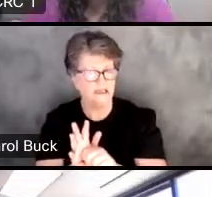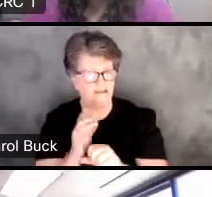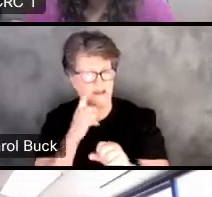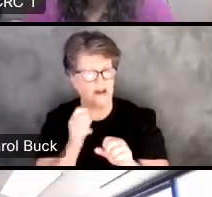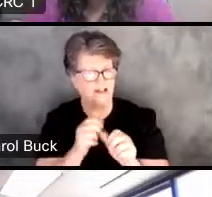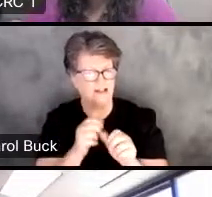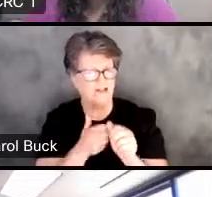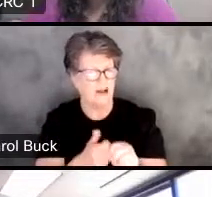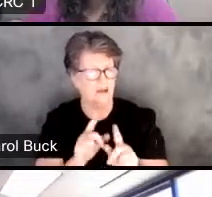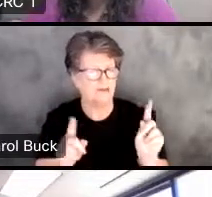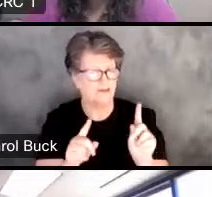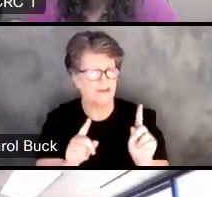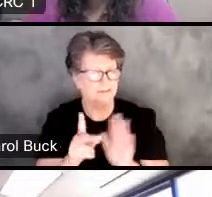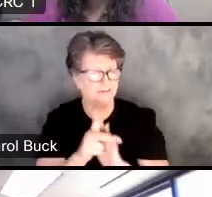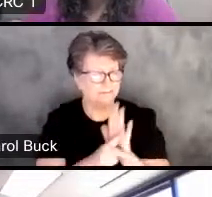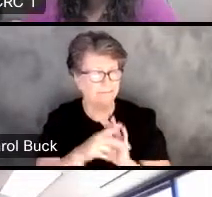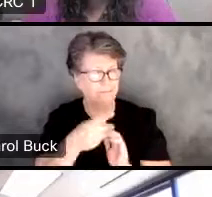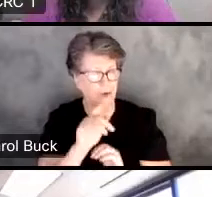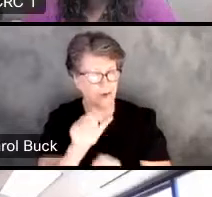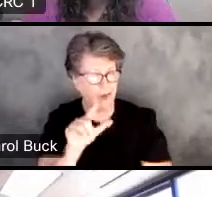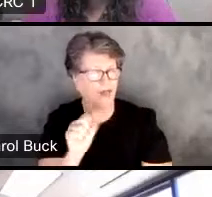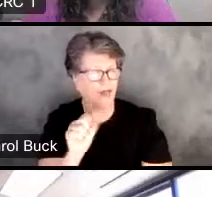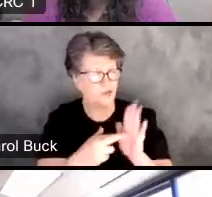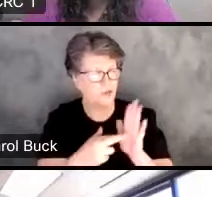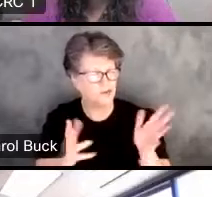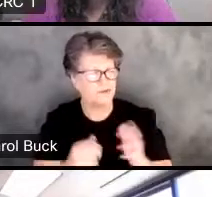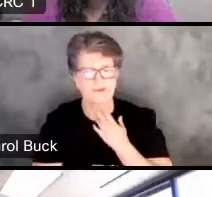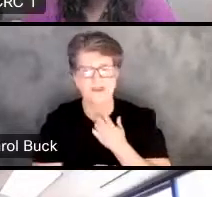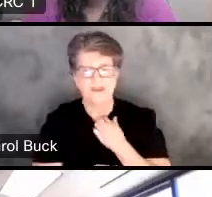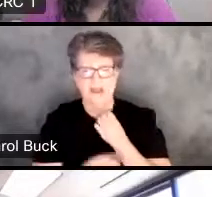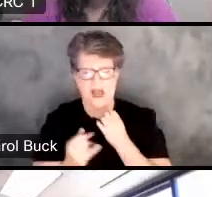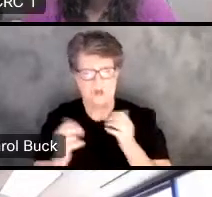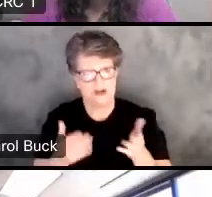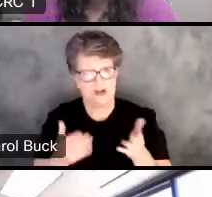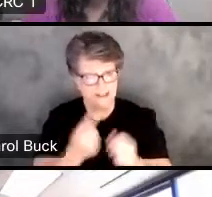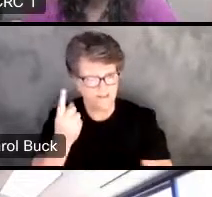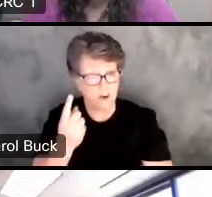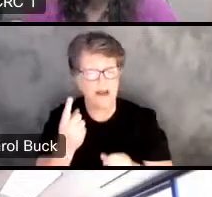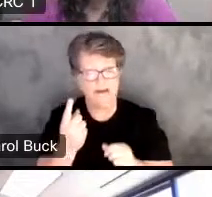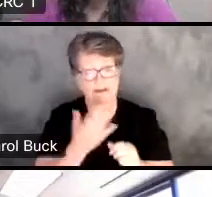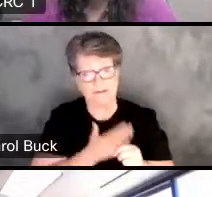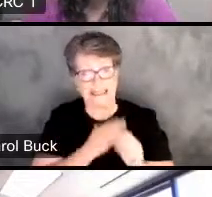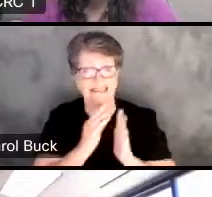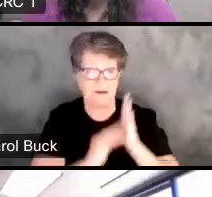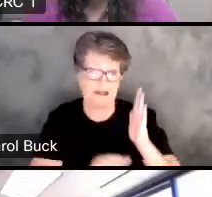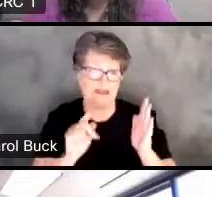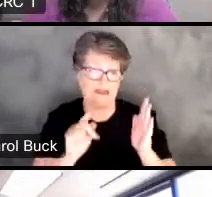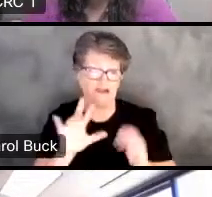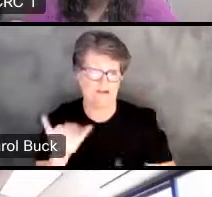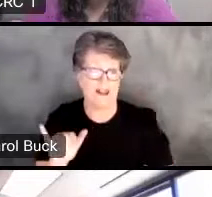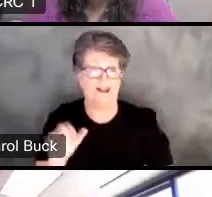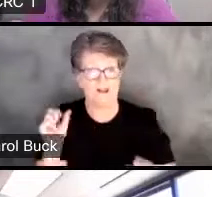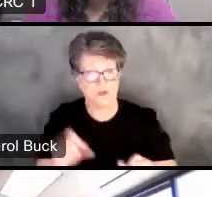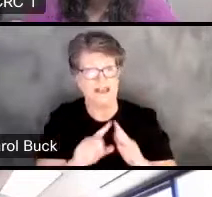protocols. So I want to encourage everybody to please complete the survey so we can